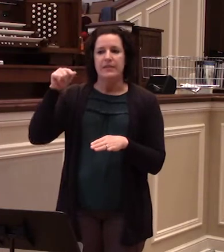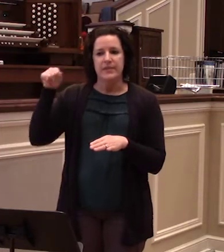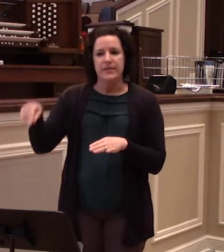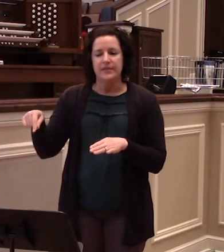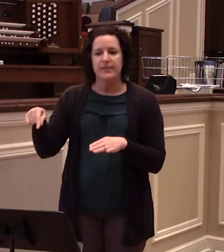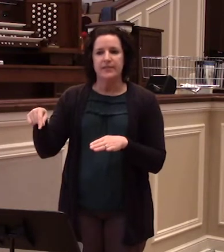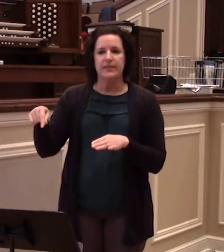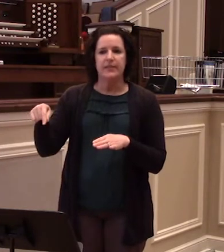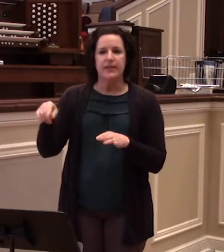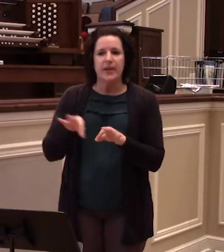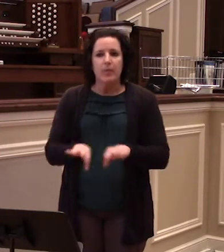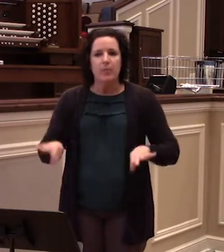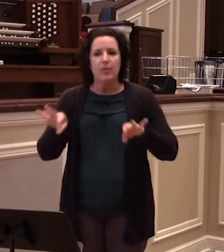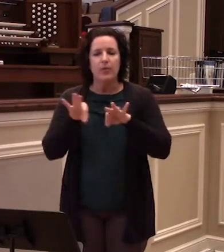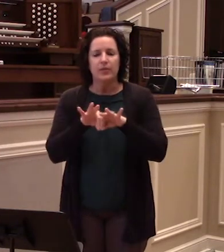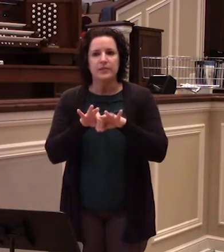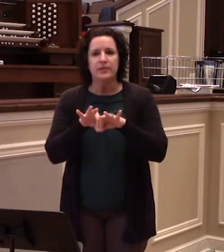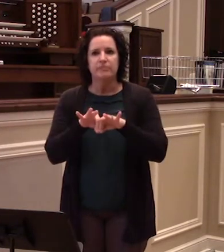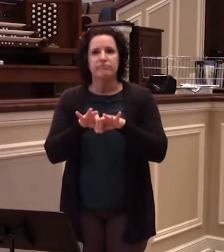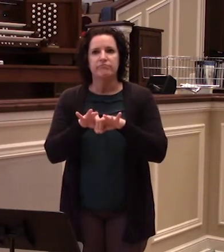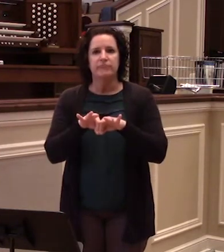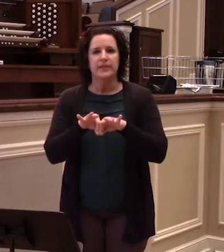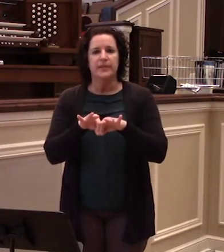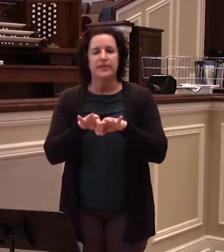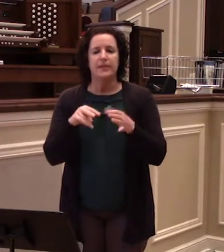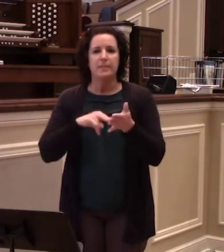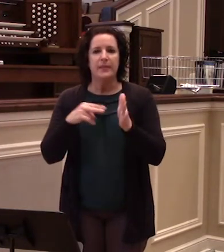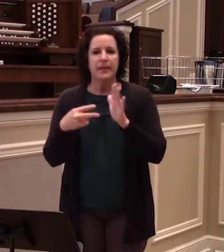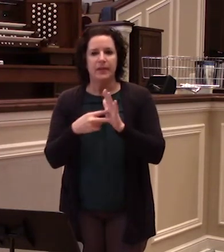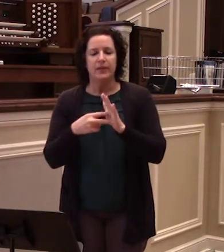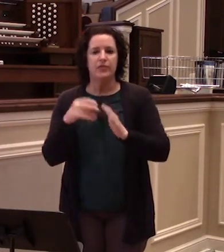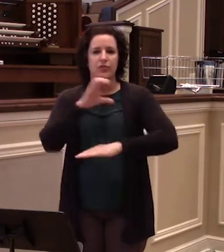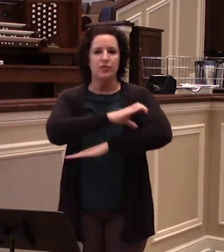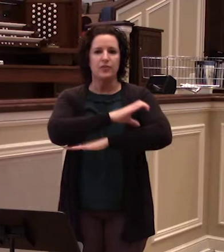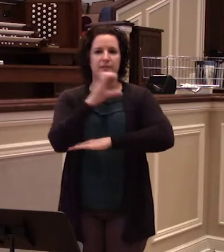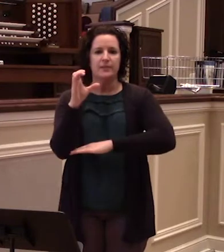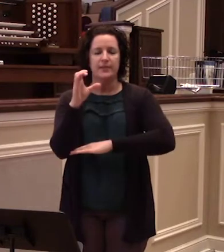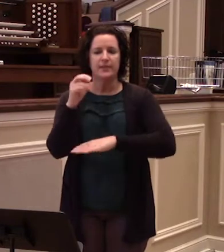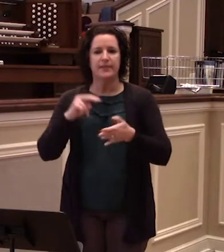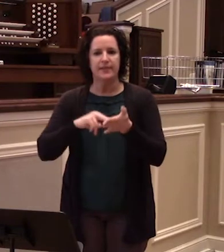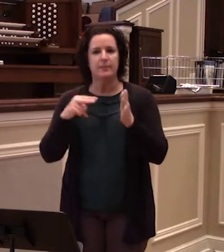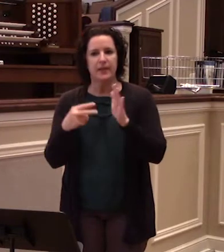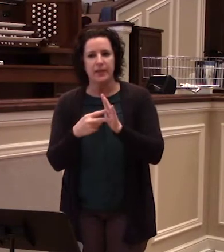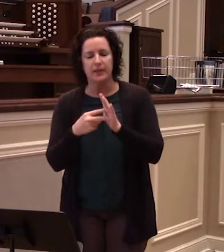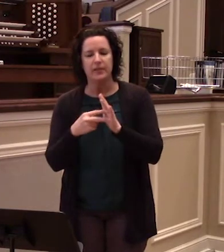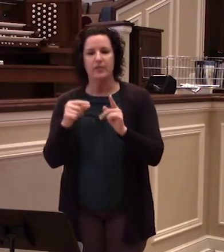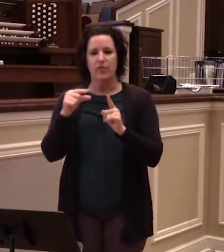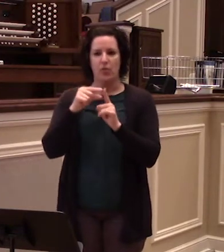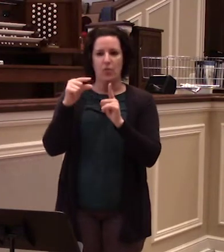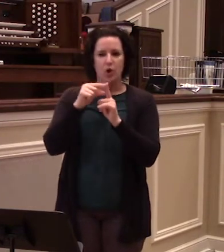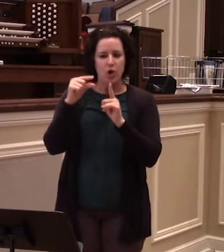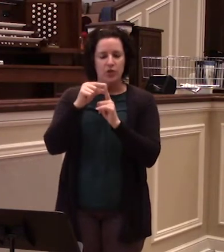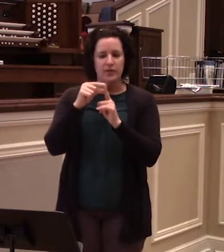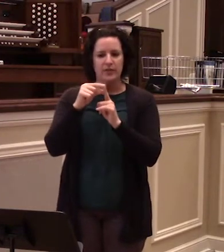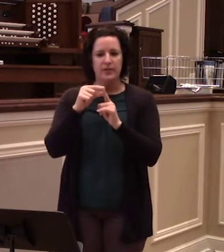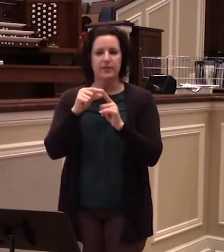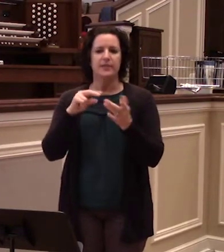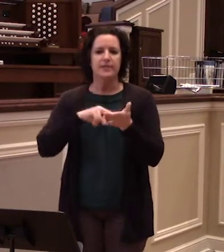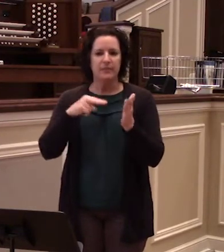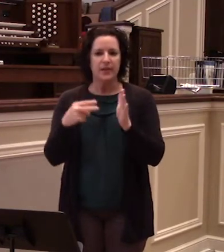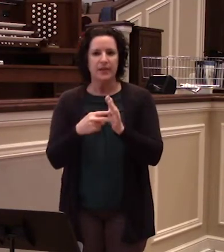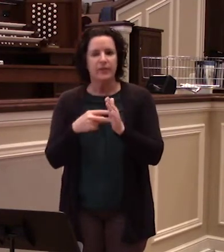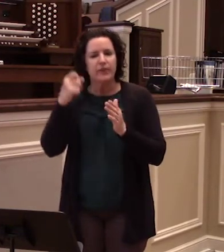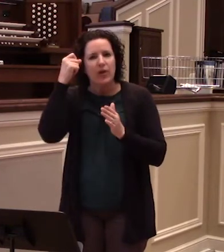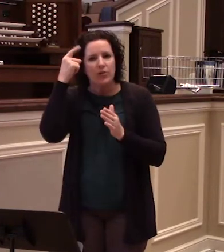everything. It's the key to Christmas. It's the key to the Word. It's a key to understanding